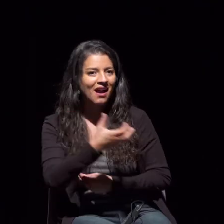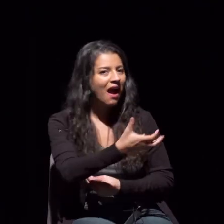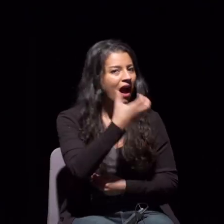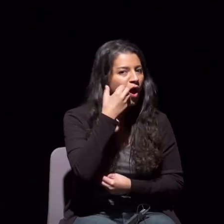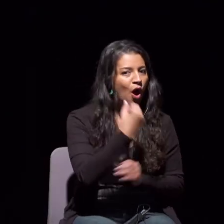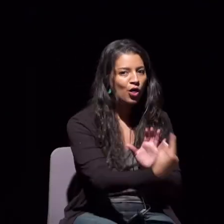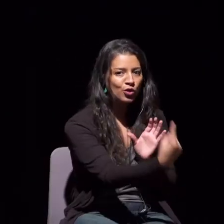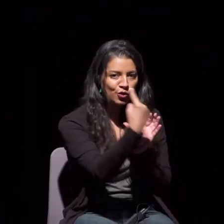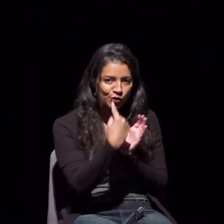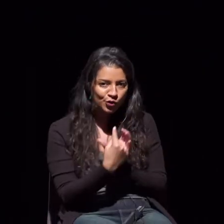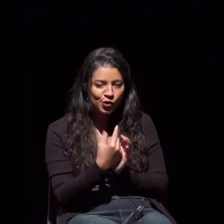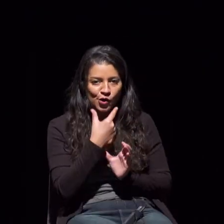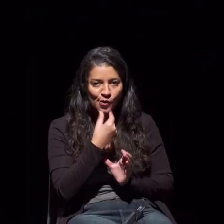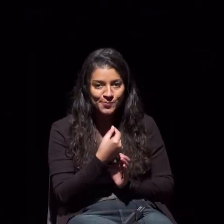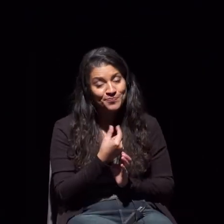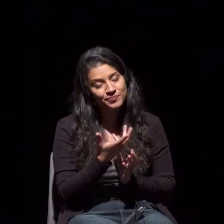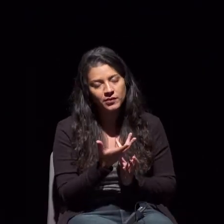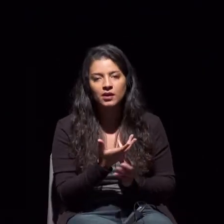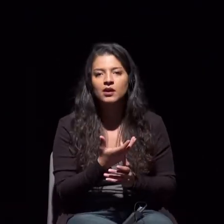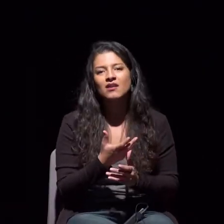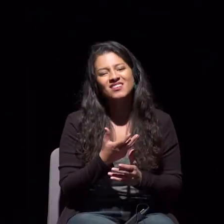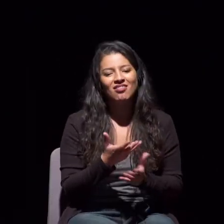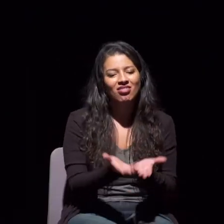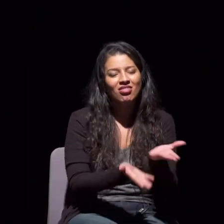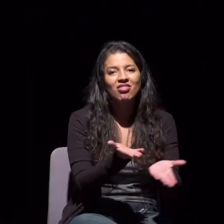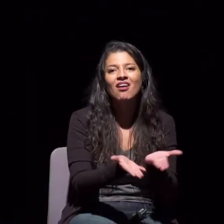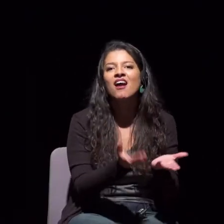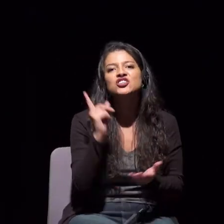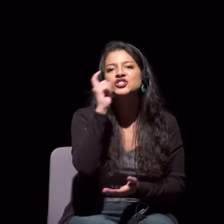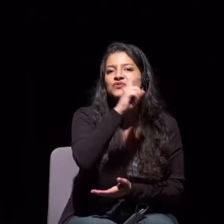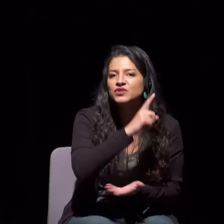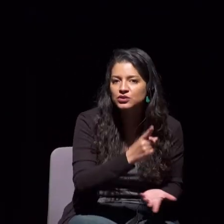8 different times from the age 3 to 17.